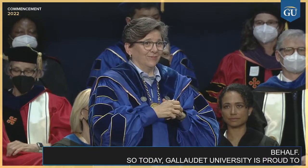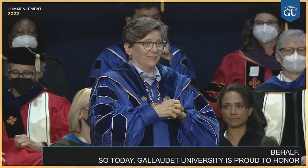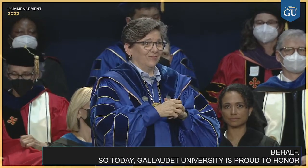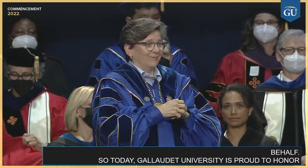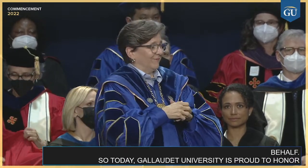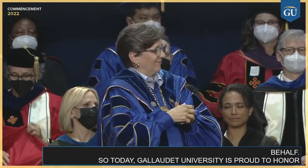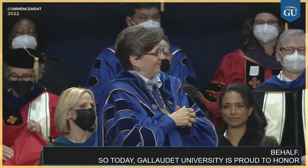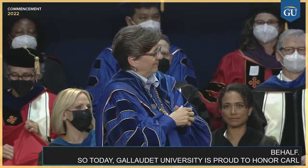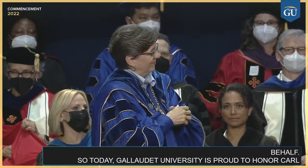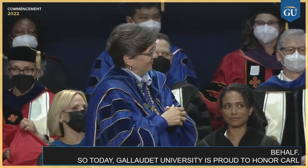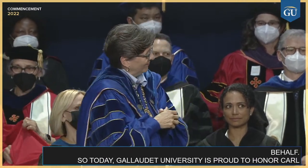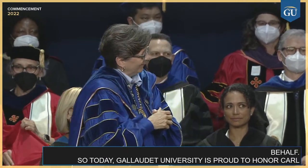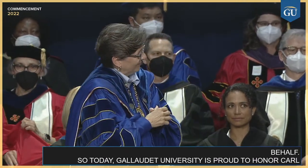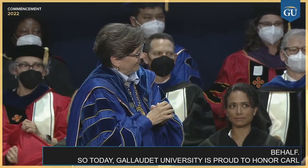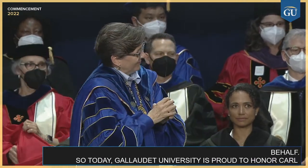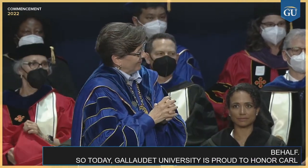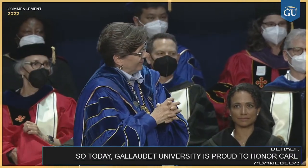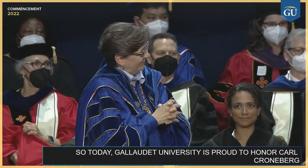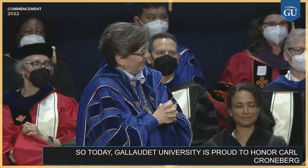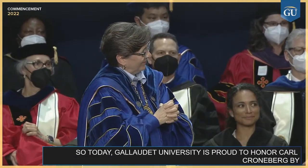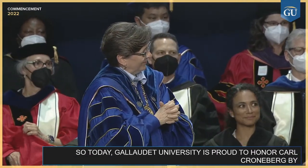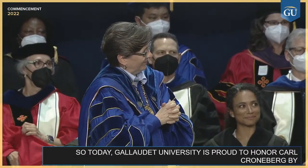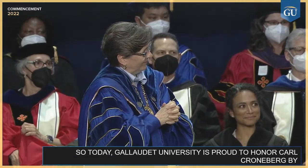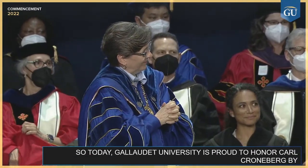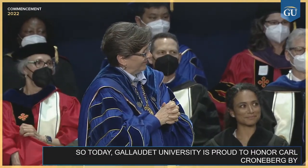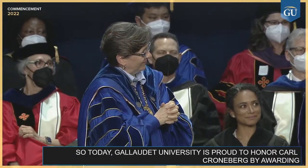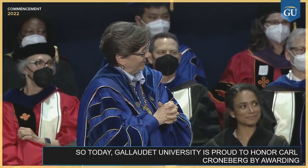degree of Doctor of Humane Letters honoris causa.